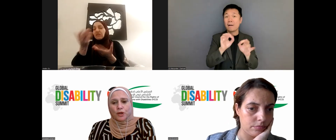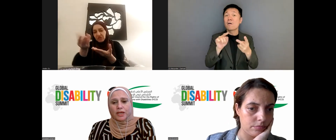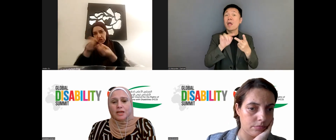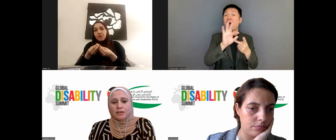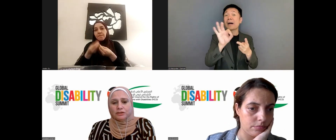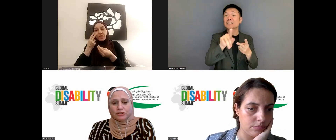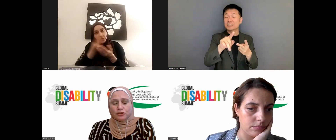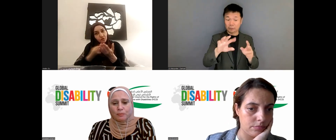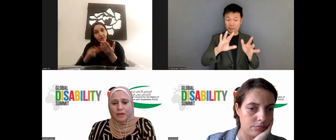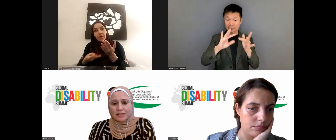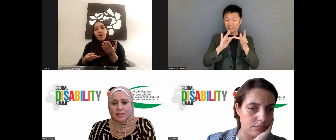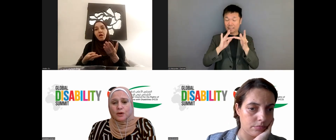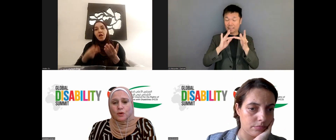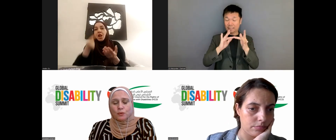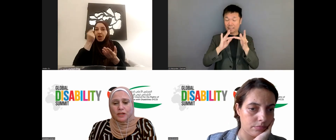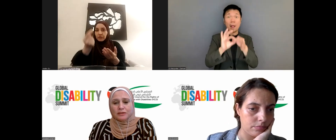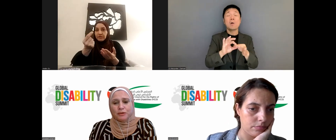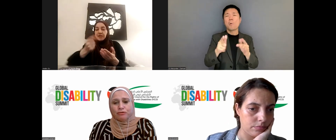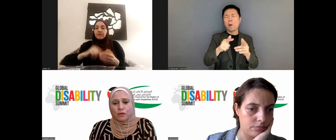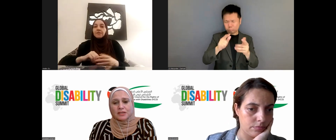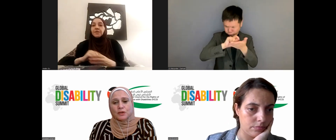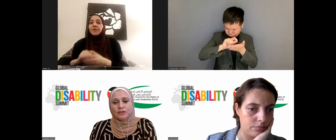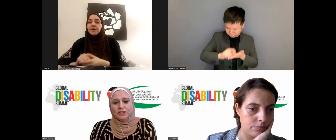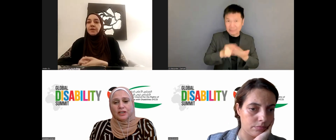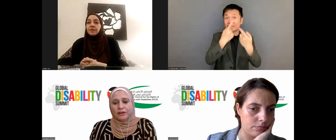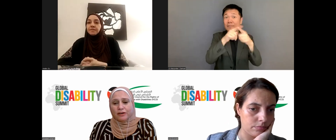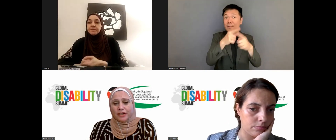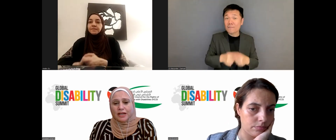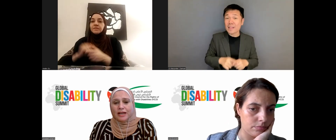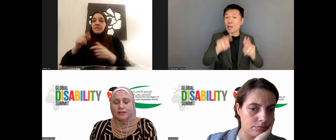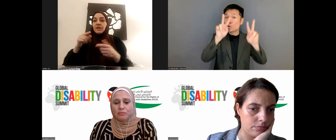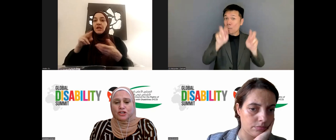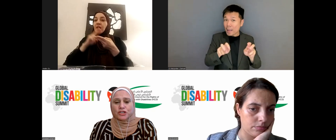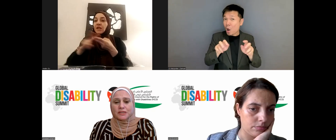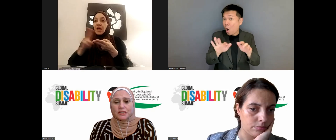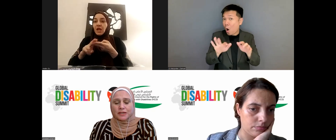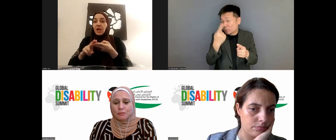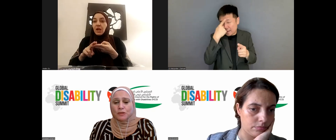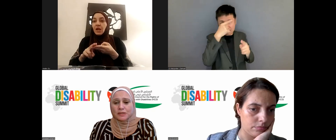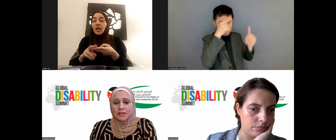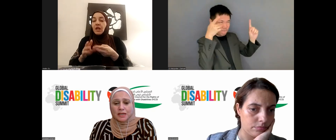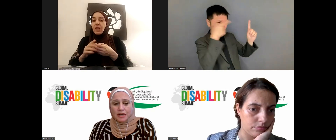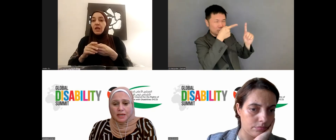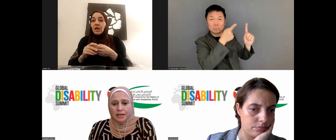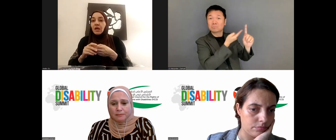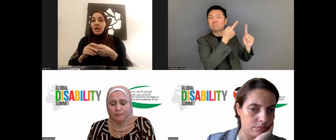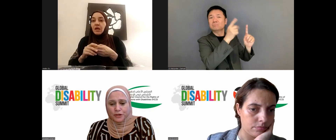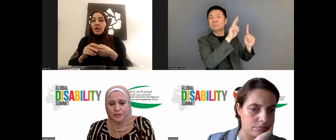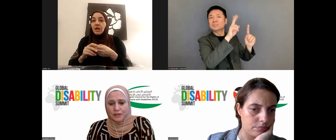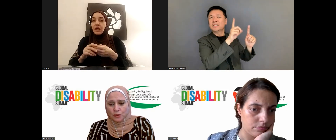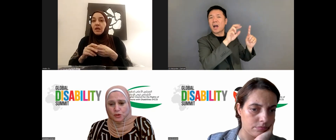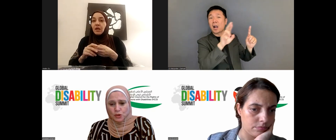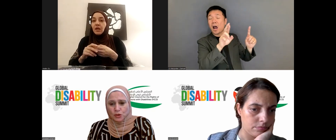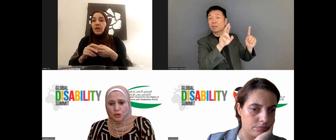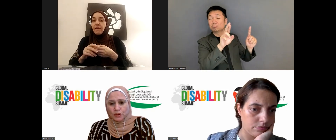be working on different topics, or will it be focused on DRR and emergency response? There